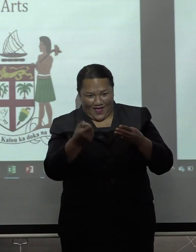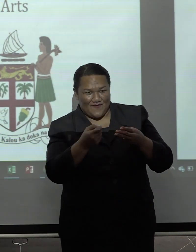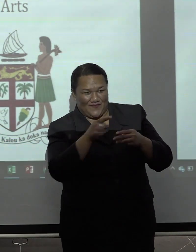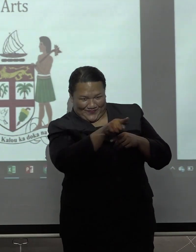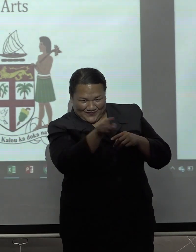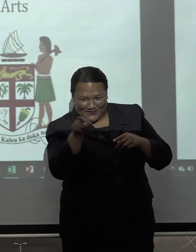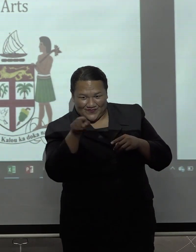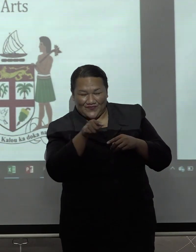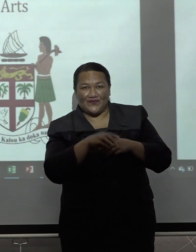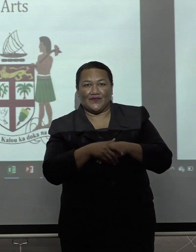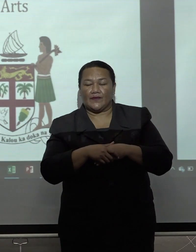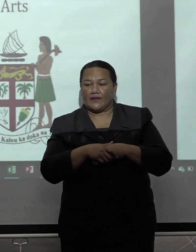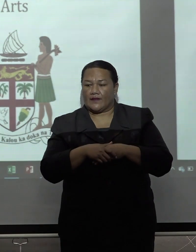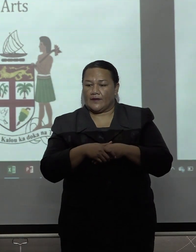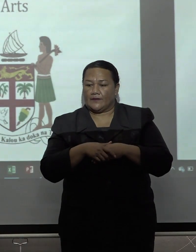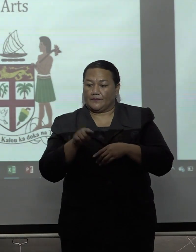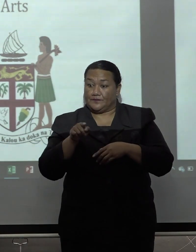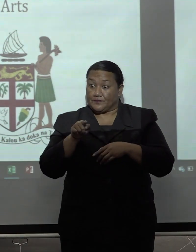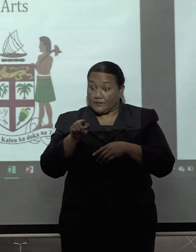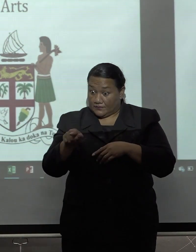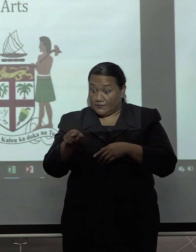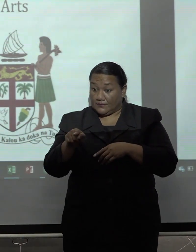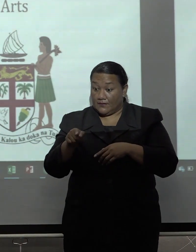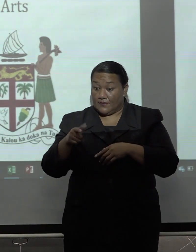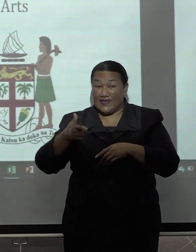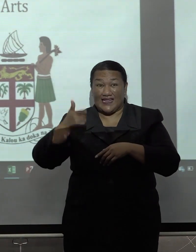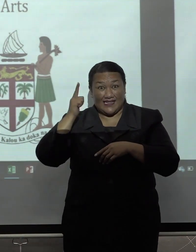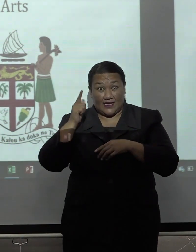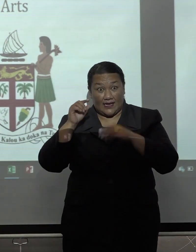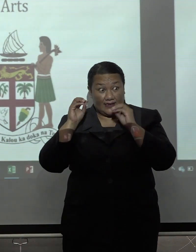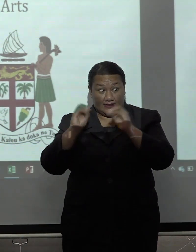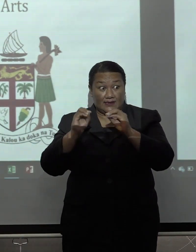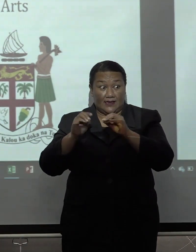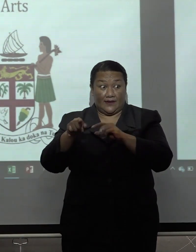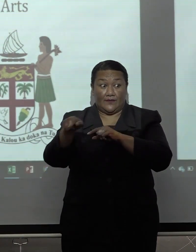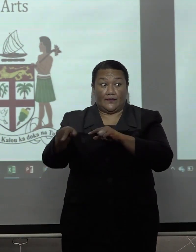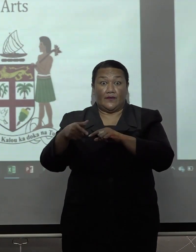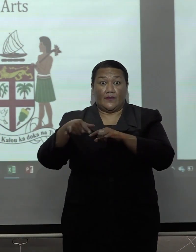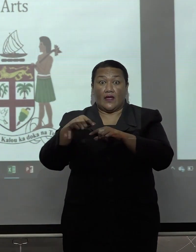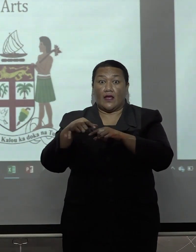The features and benefits of this Learning Hub portal includes